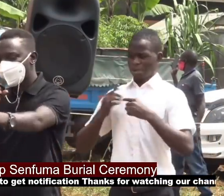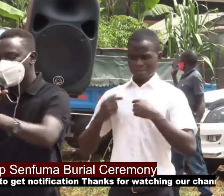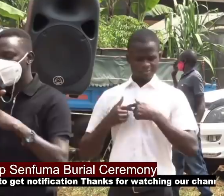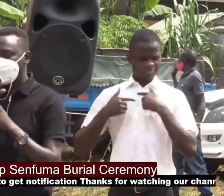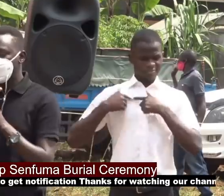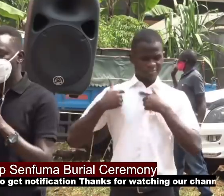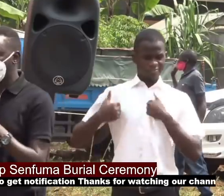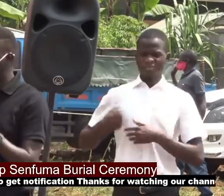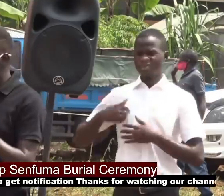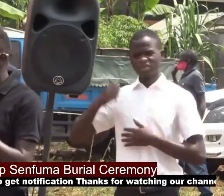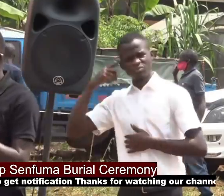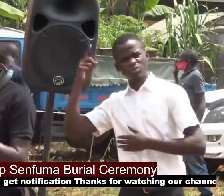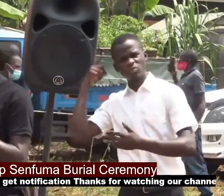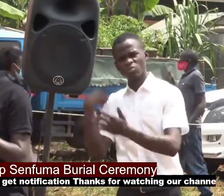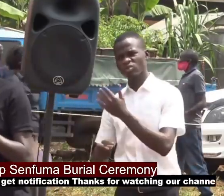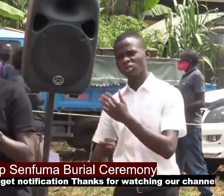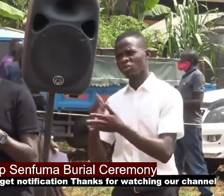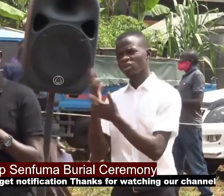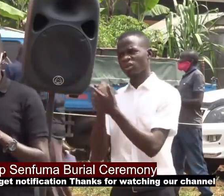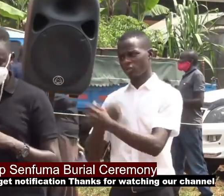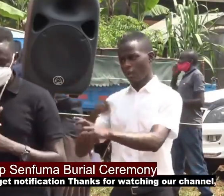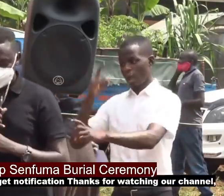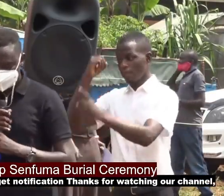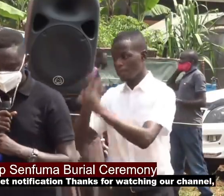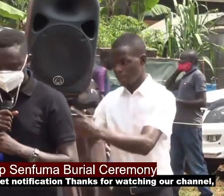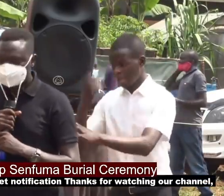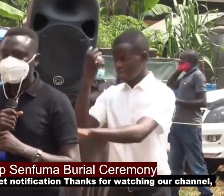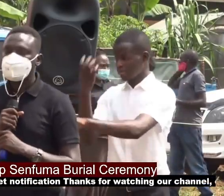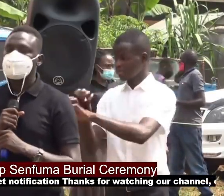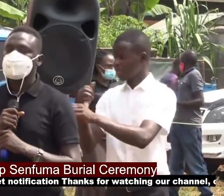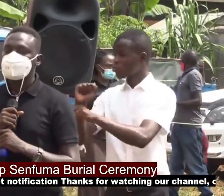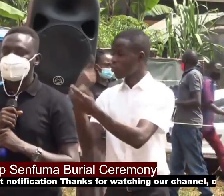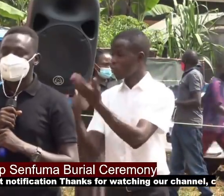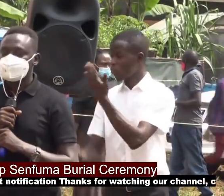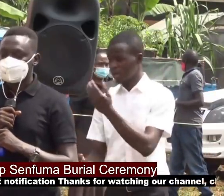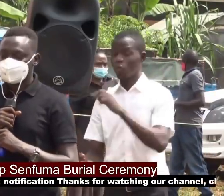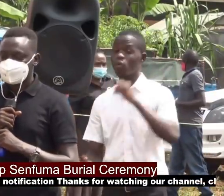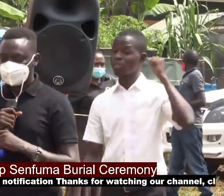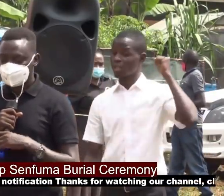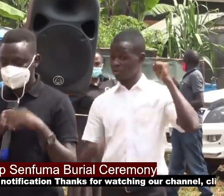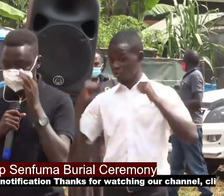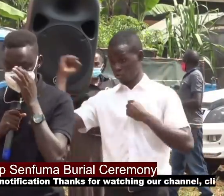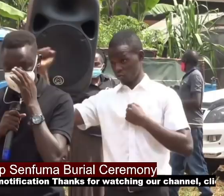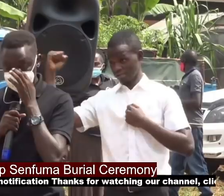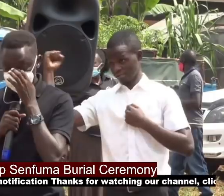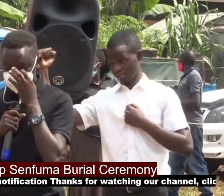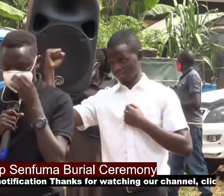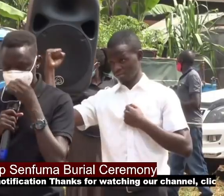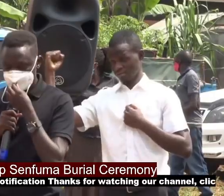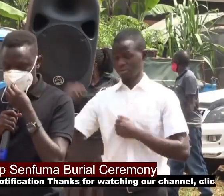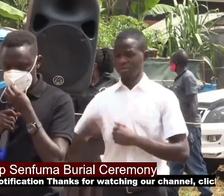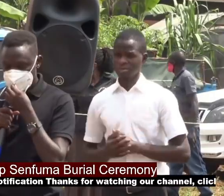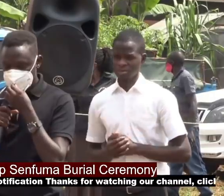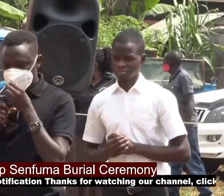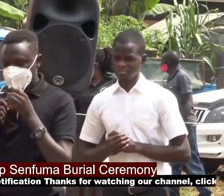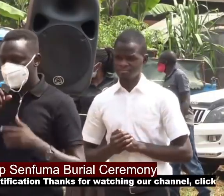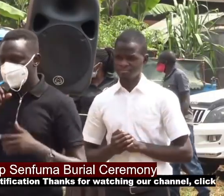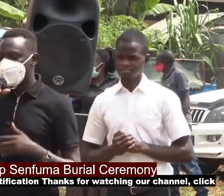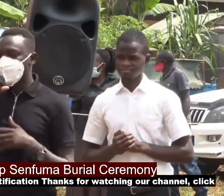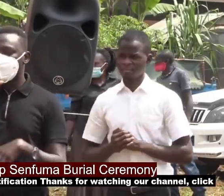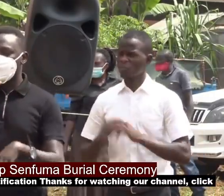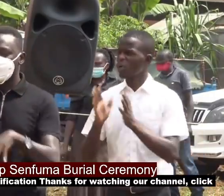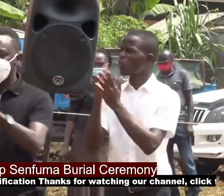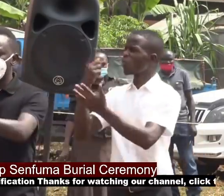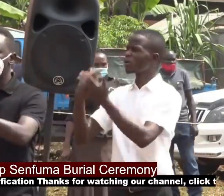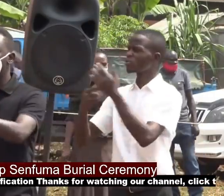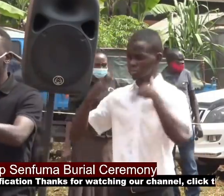antibuentuka kujinja, of course, nina kugenda ku right. And in my heart I knew that if I happen to come to this stone, of course I'm going to go the right.